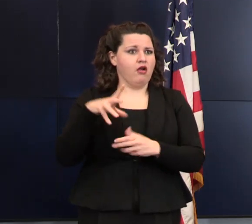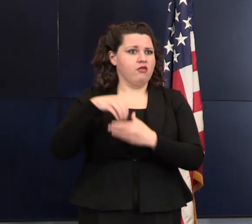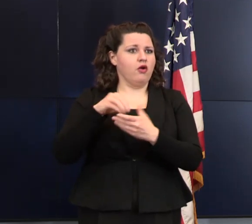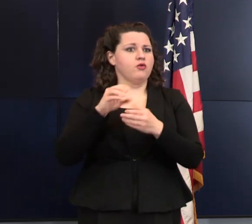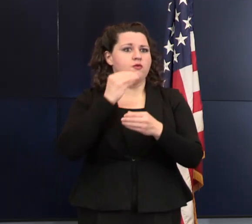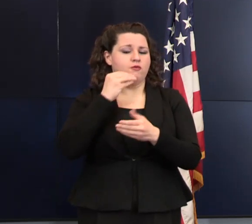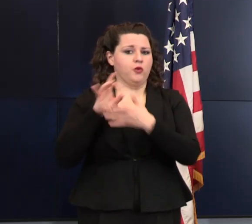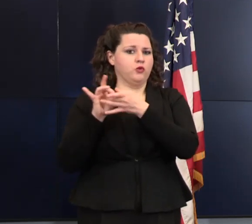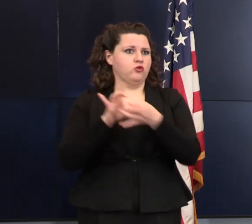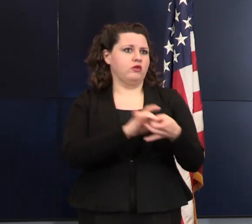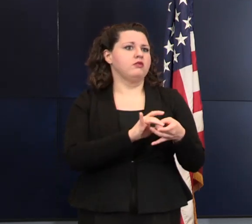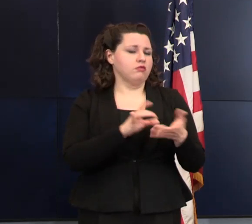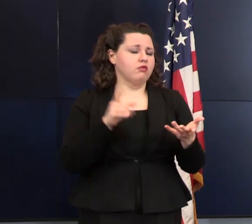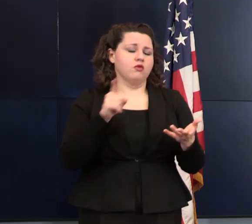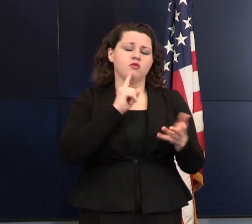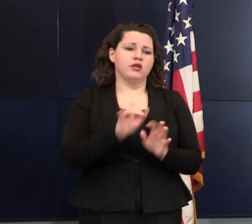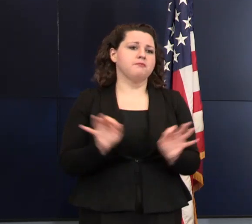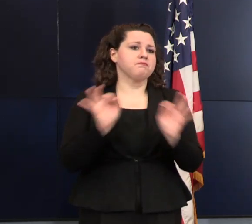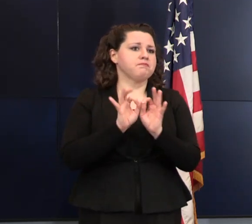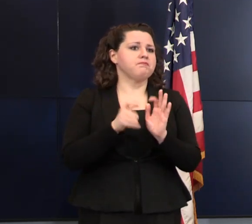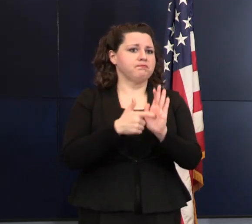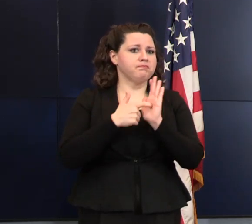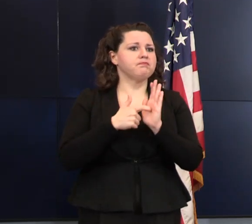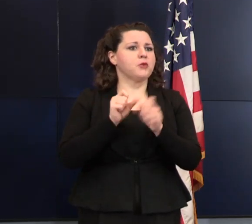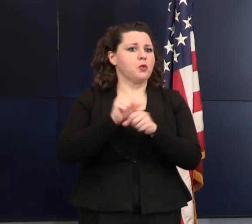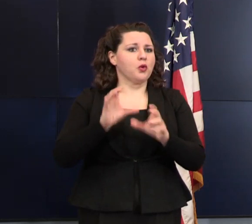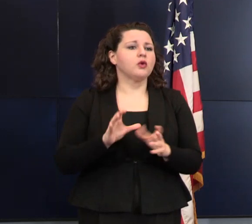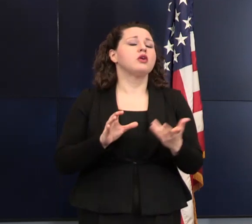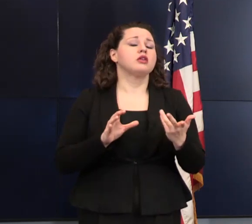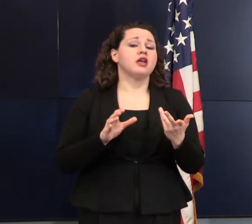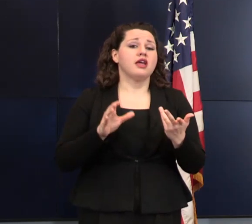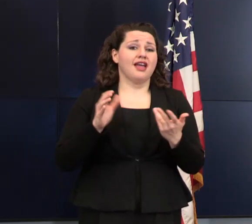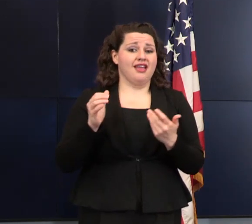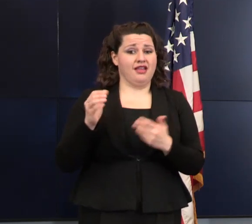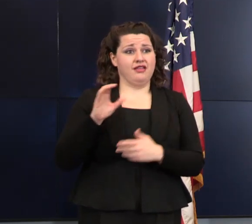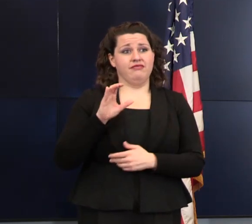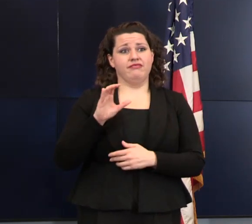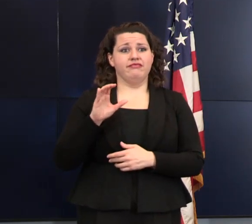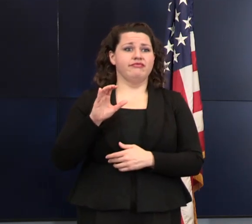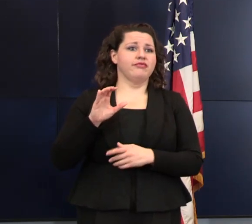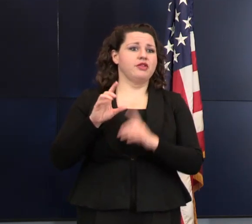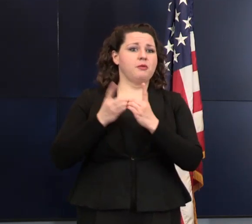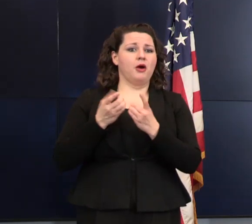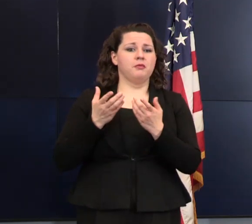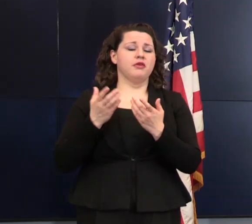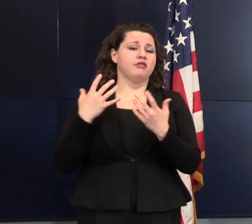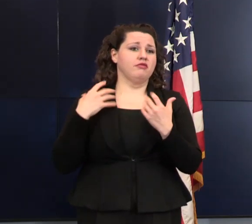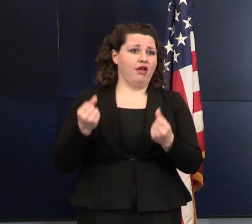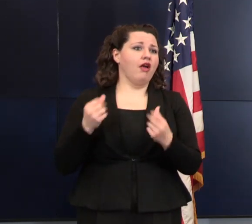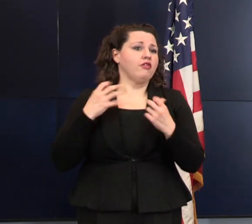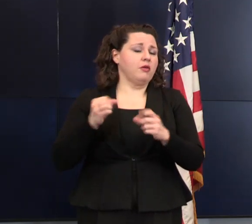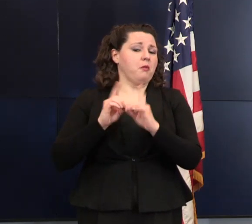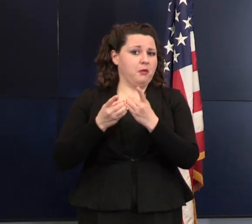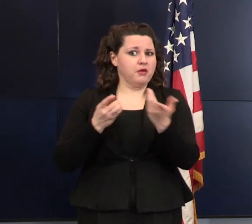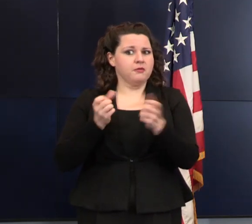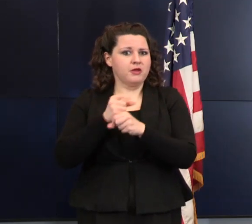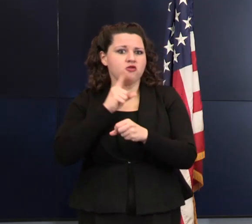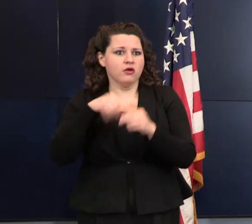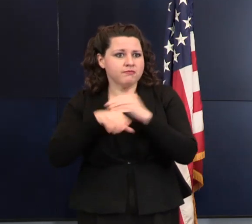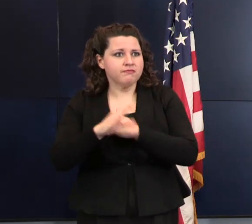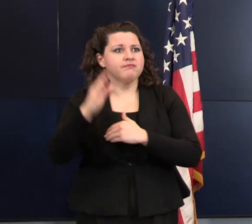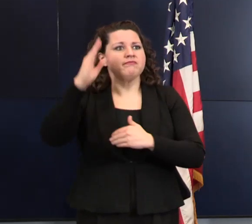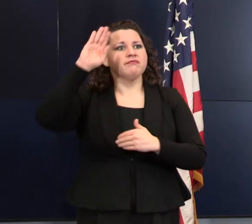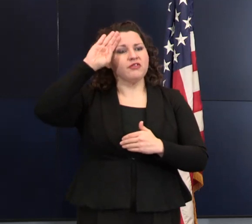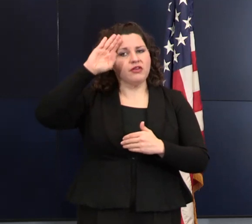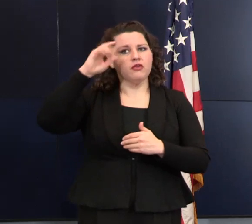and essential workforce, and recommendations that the Department of Public Health has made, for instance, taking temperature when you're going in, making sure that your